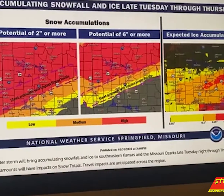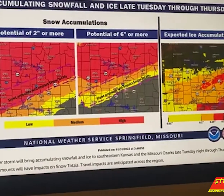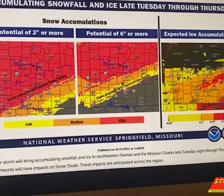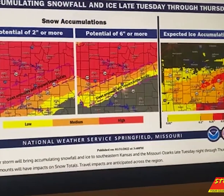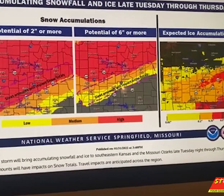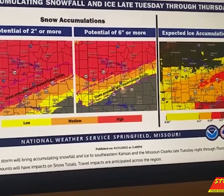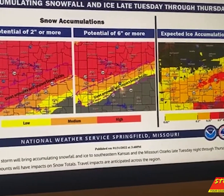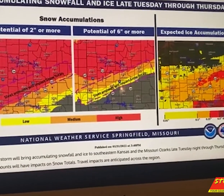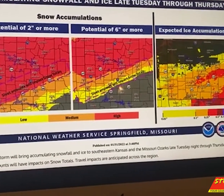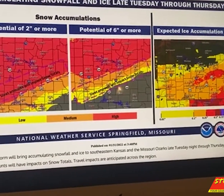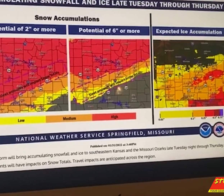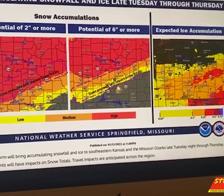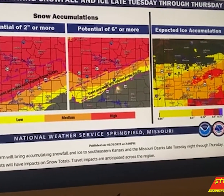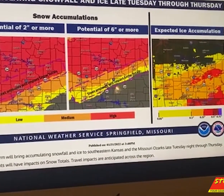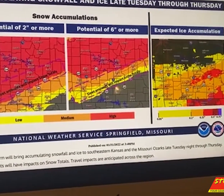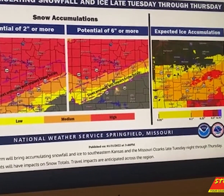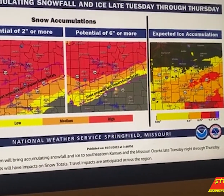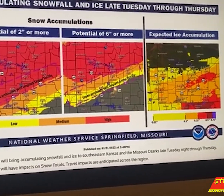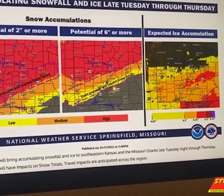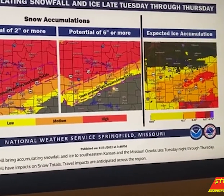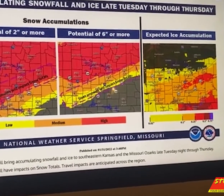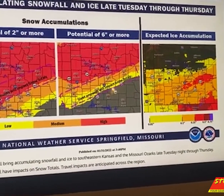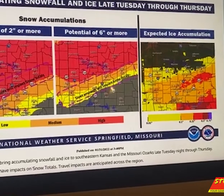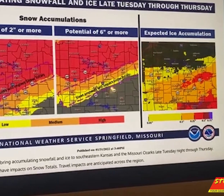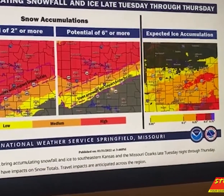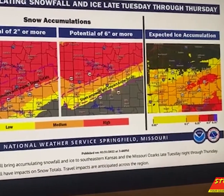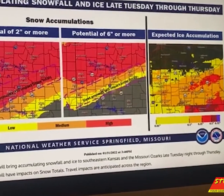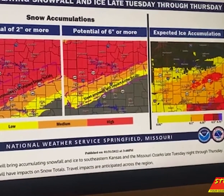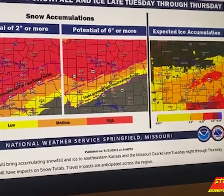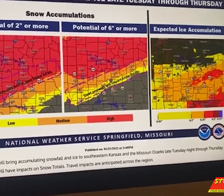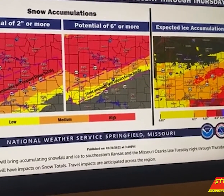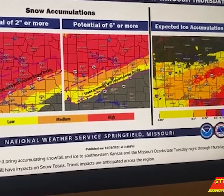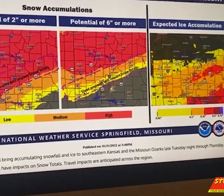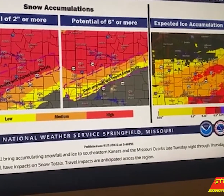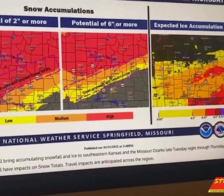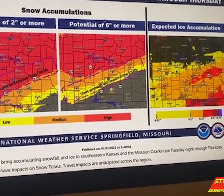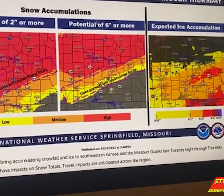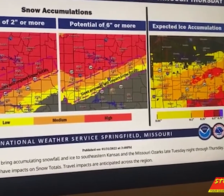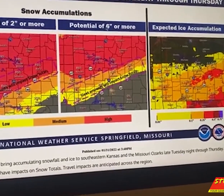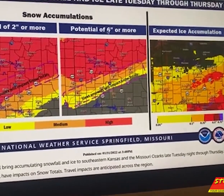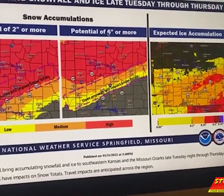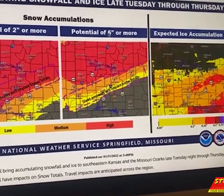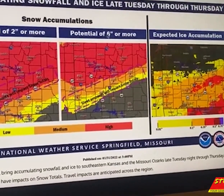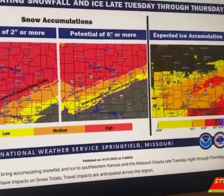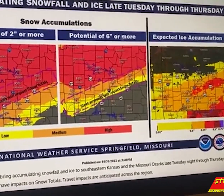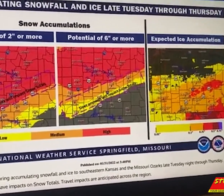high northwest of Branson, along and northwest of I-44. The potential of 6 inches or more